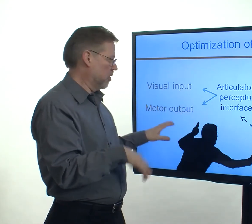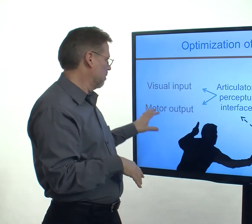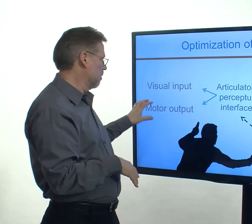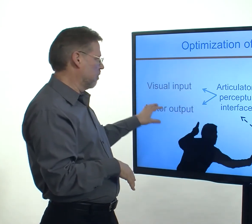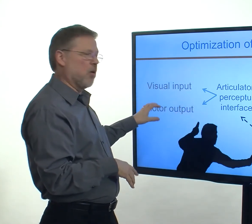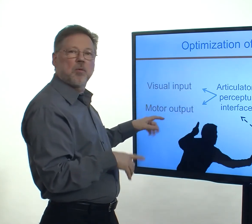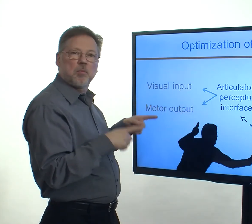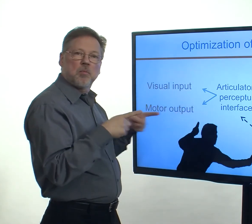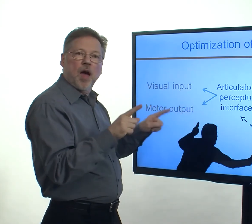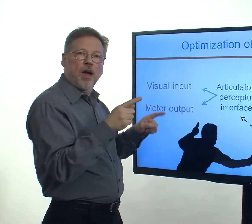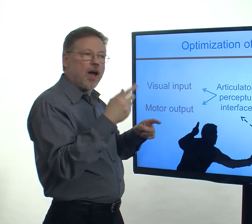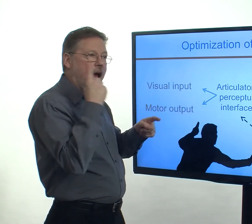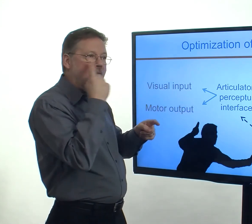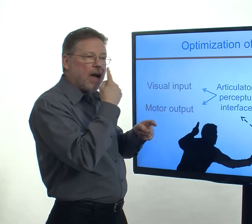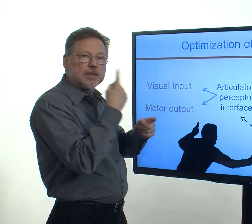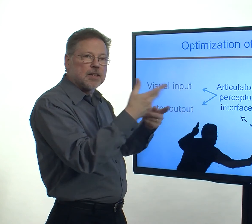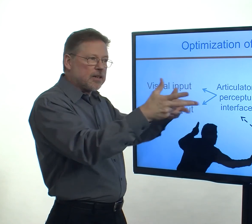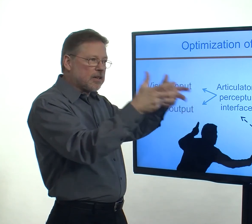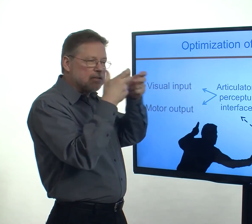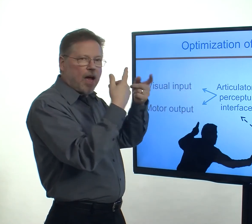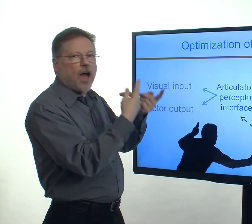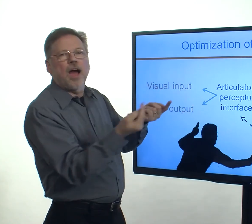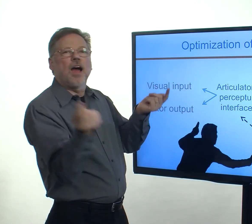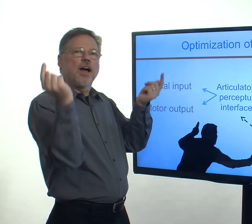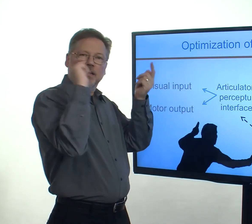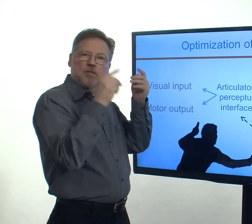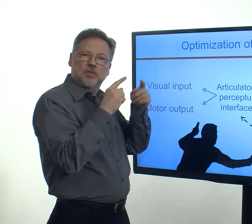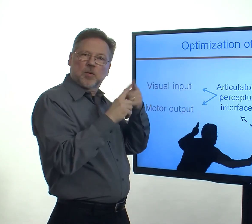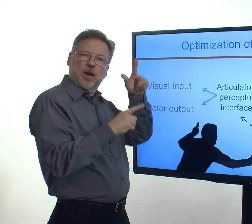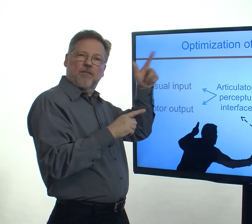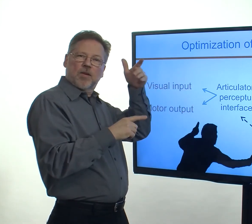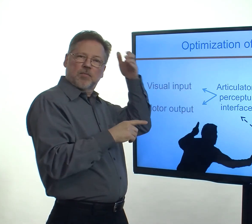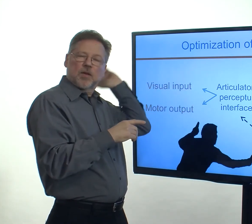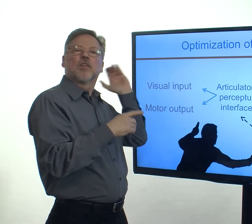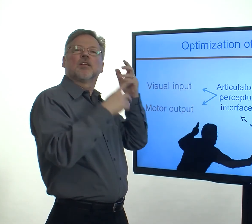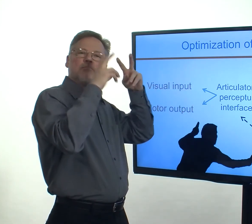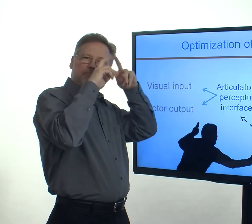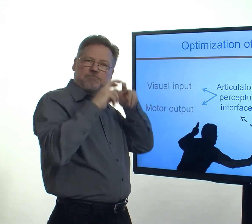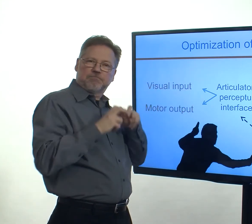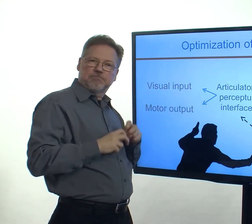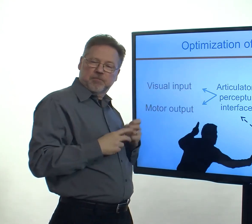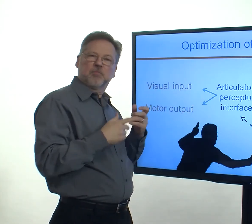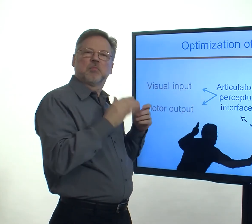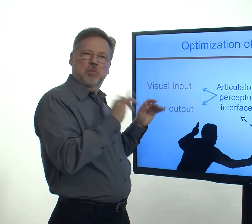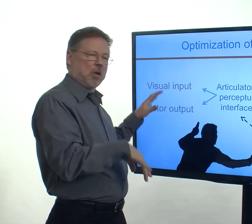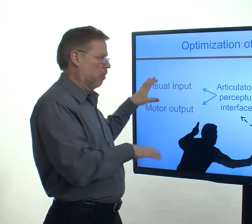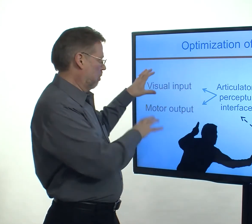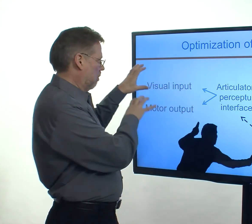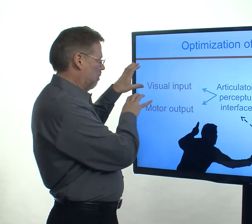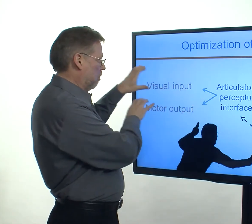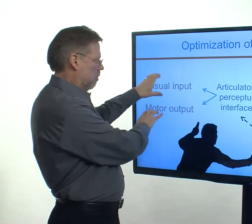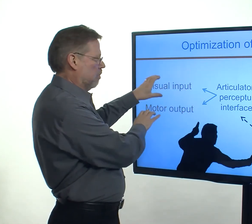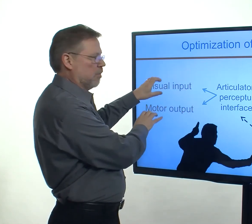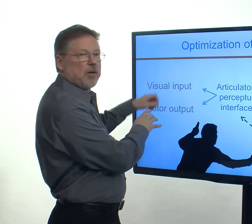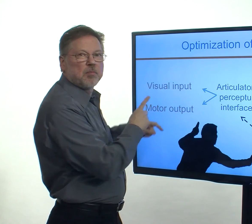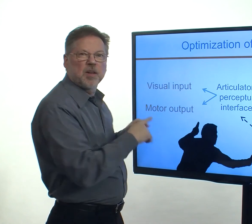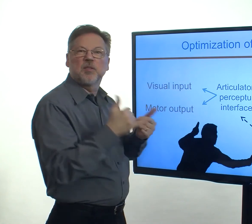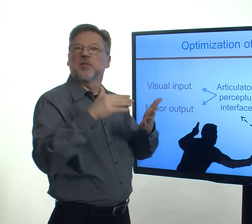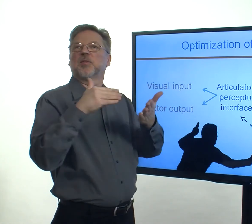hands, while the eyes are relied upon for input, with those messages being sent to the left hemisphere for analysis. So those